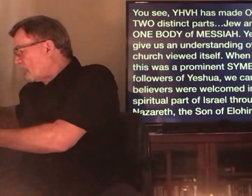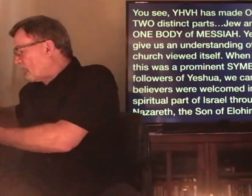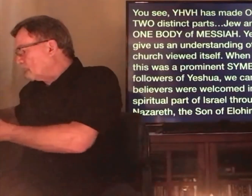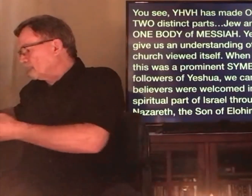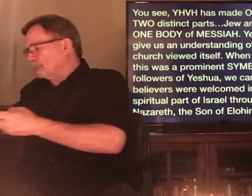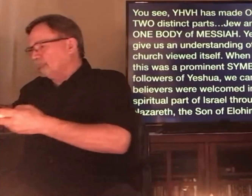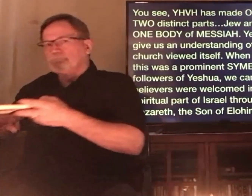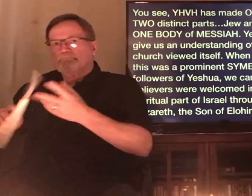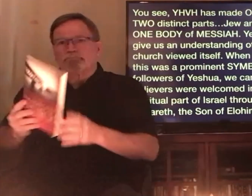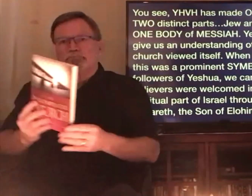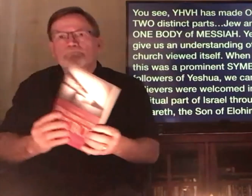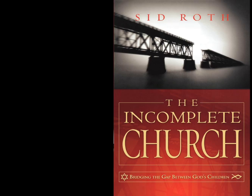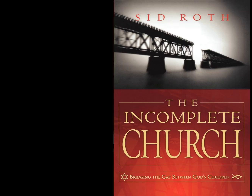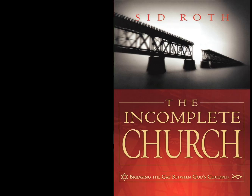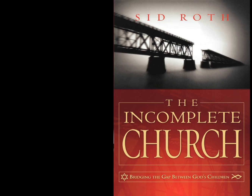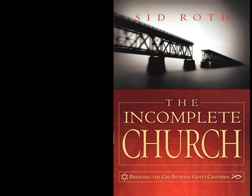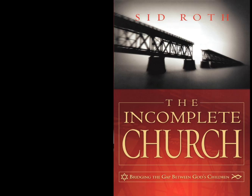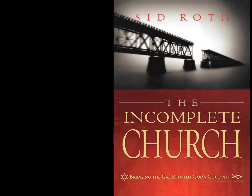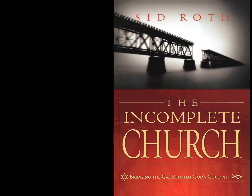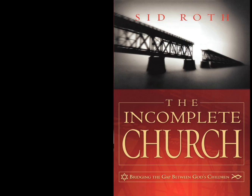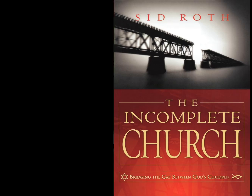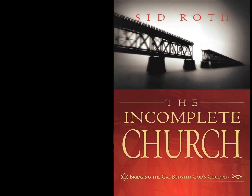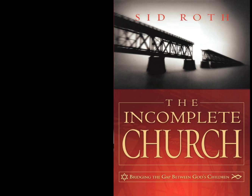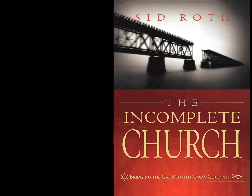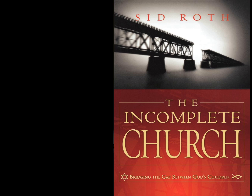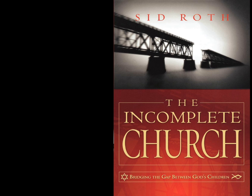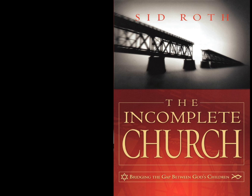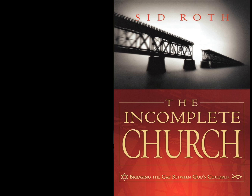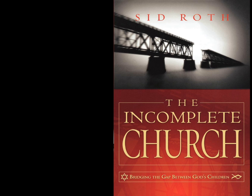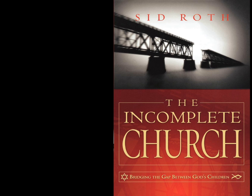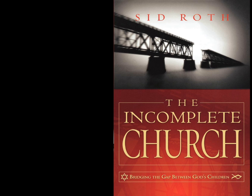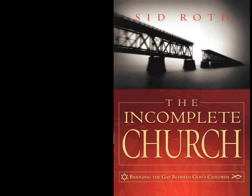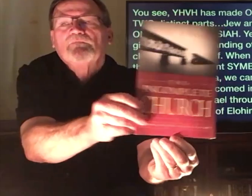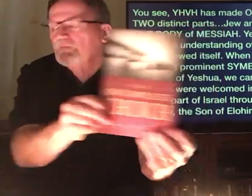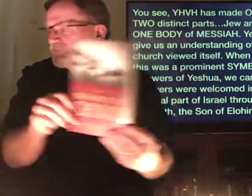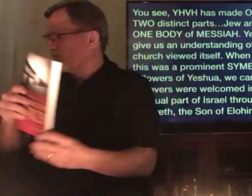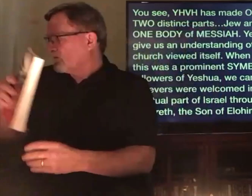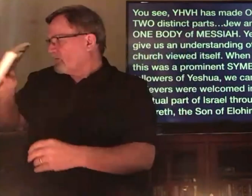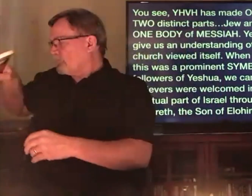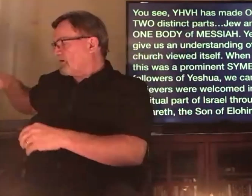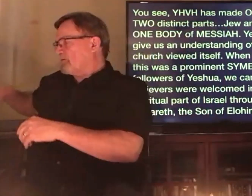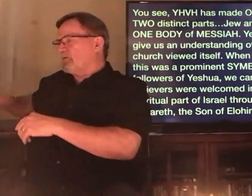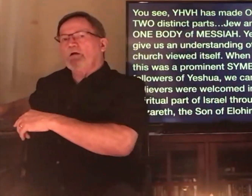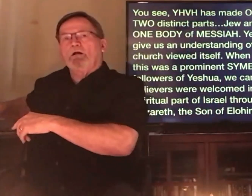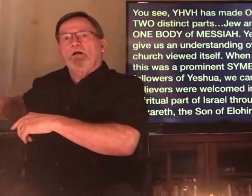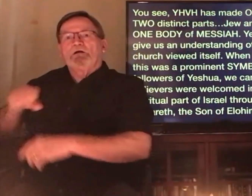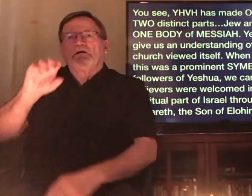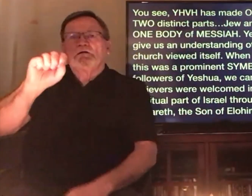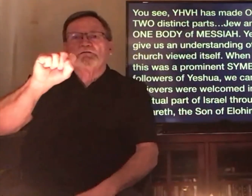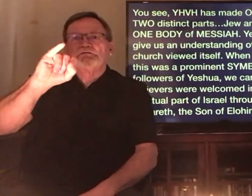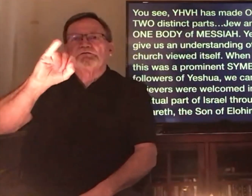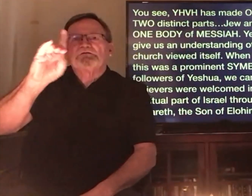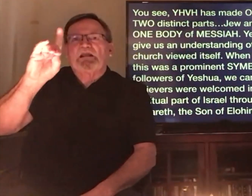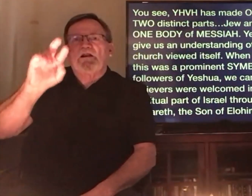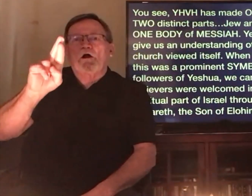Yes, that symbol does give us understanding how the earth should feel